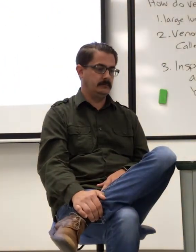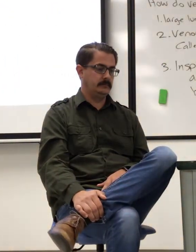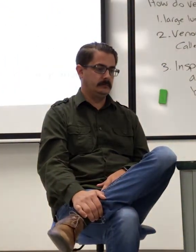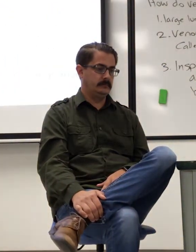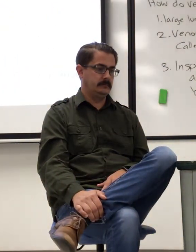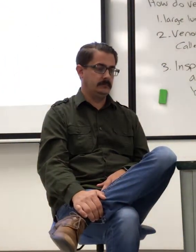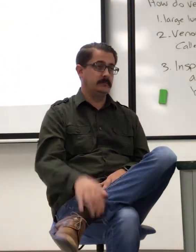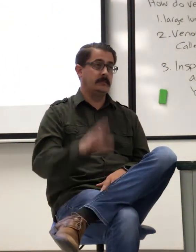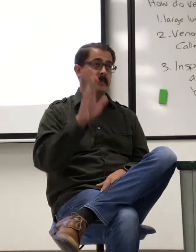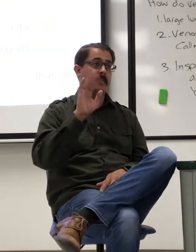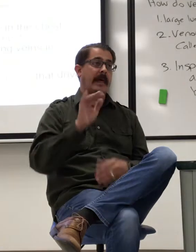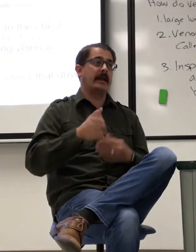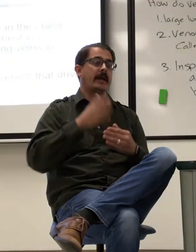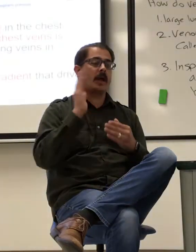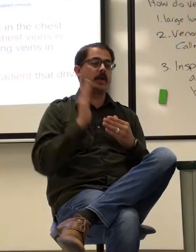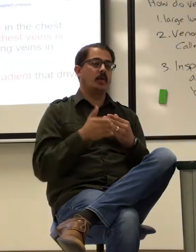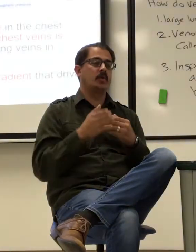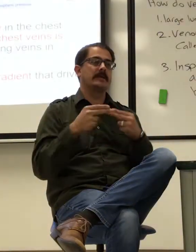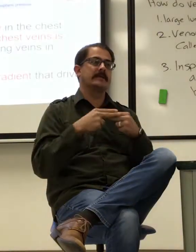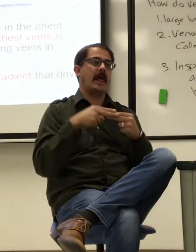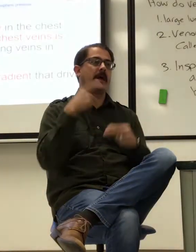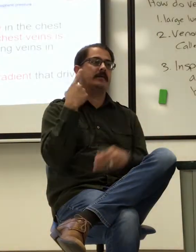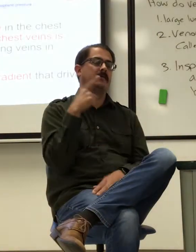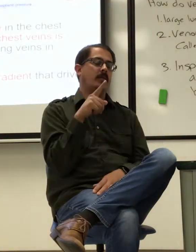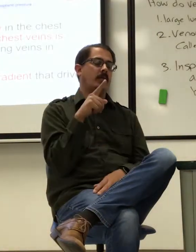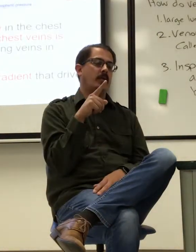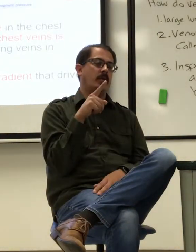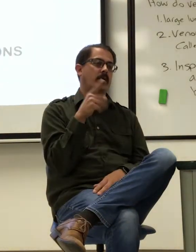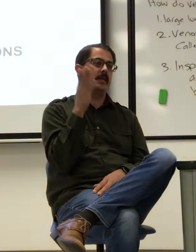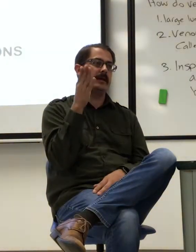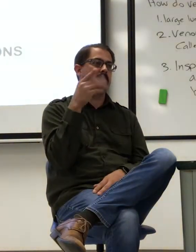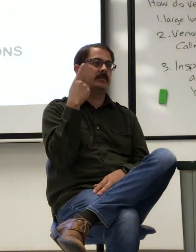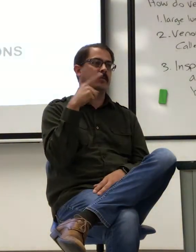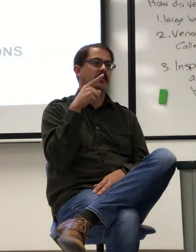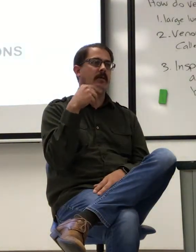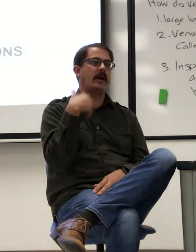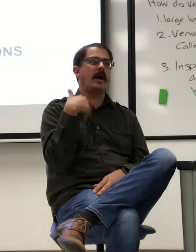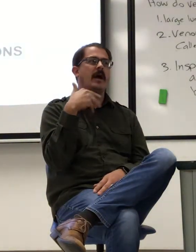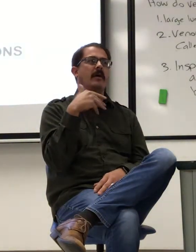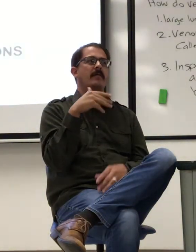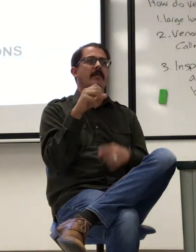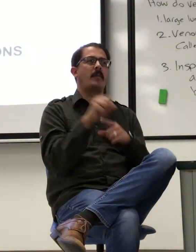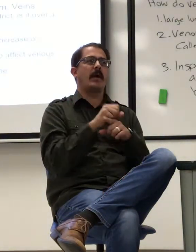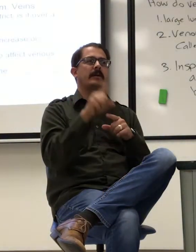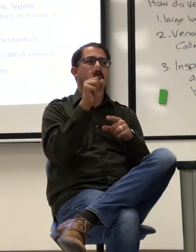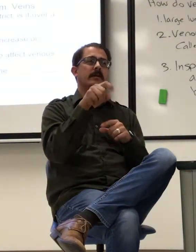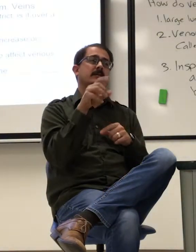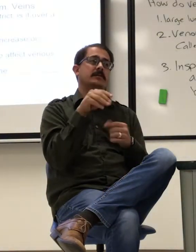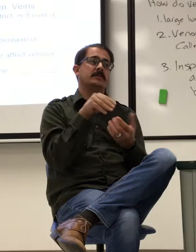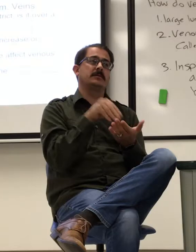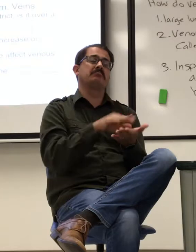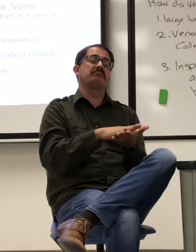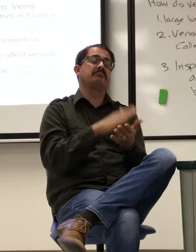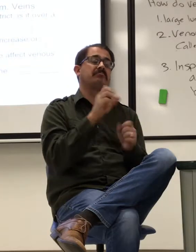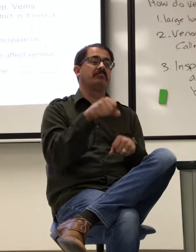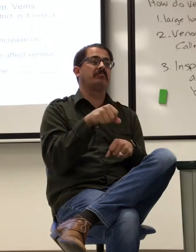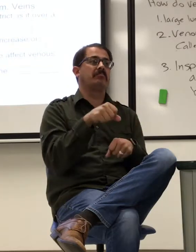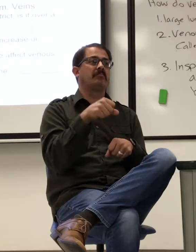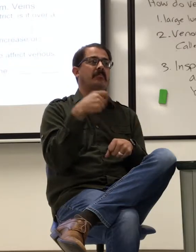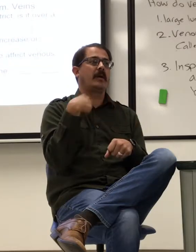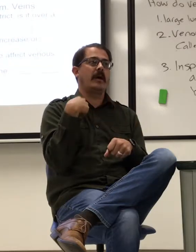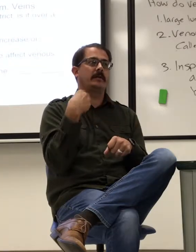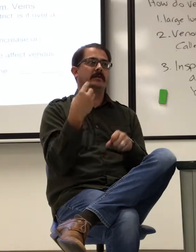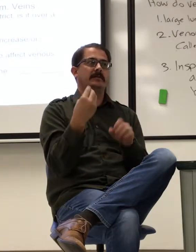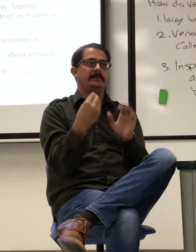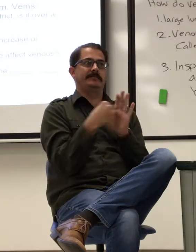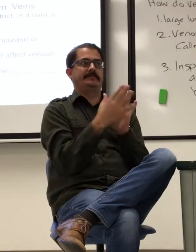Now that concludes the slides, the lecture slides for here. I do have practice questions, and make a note to yourself. I just threw all these